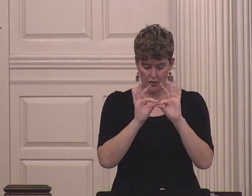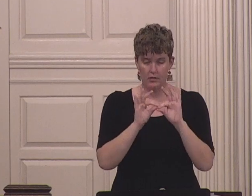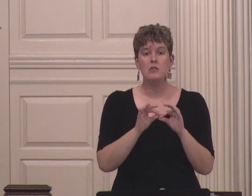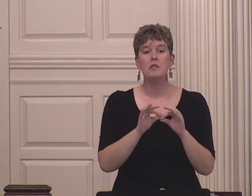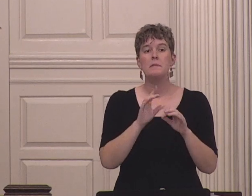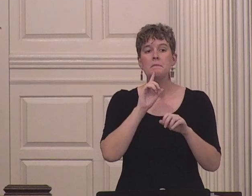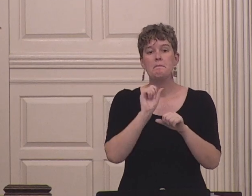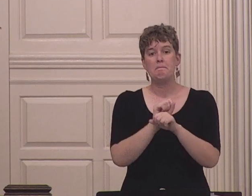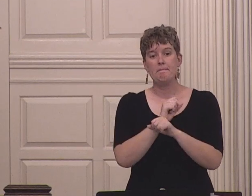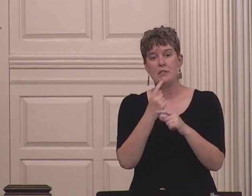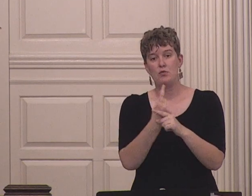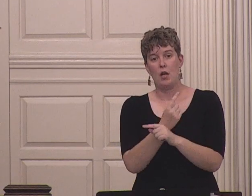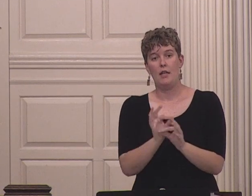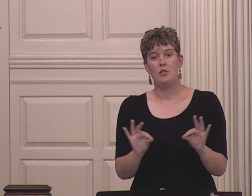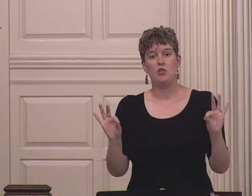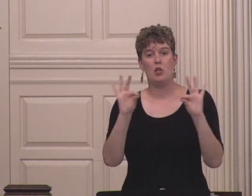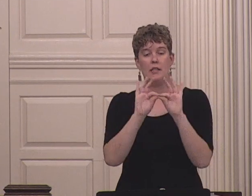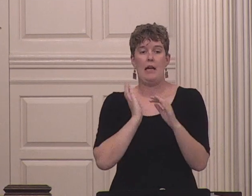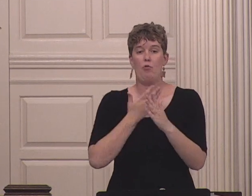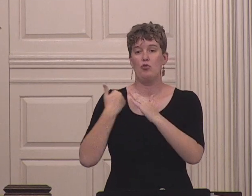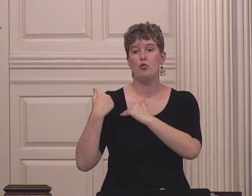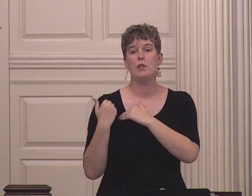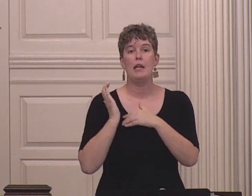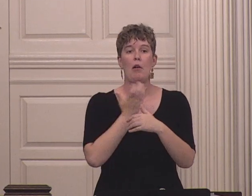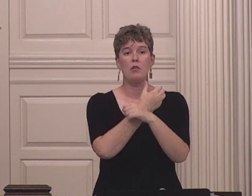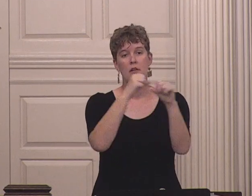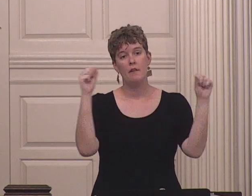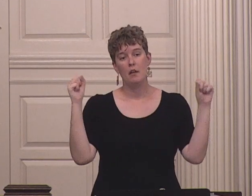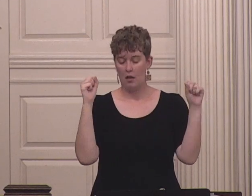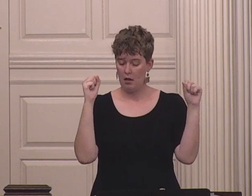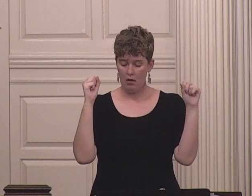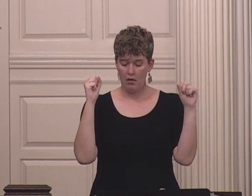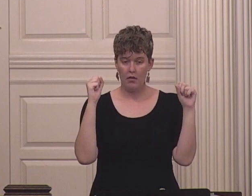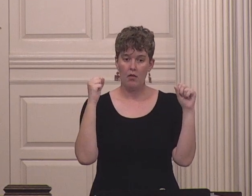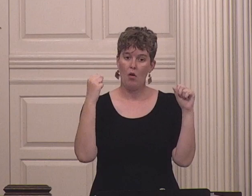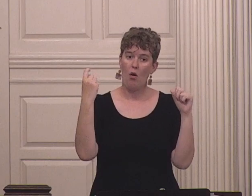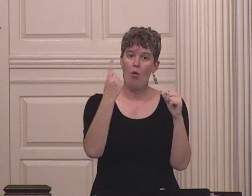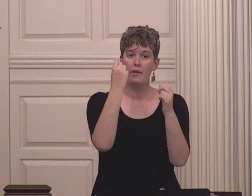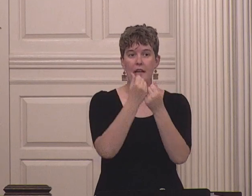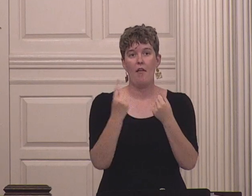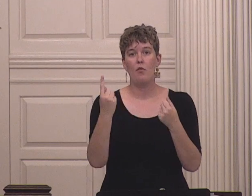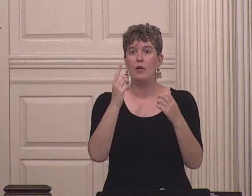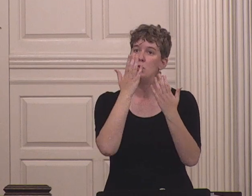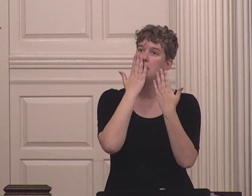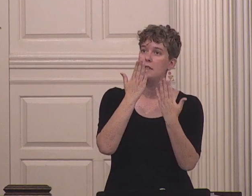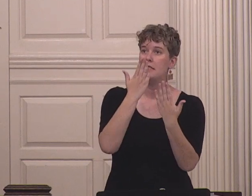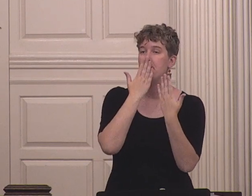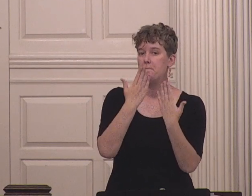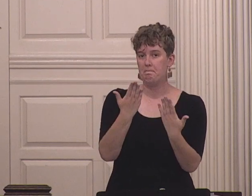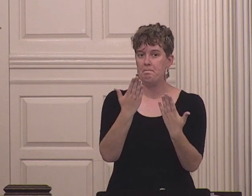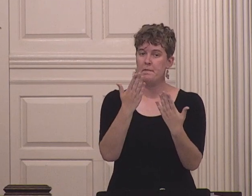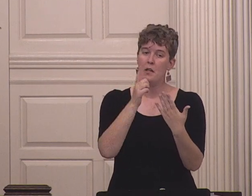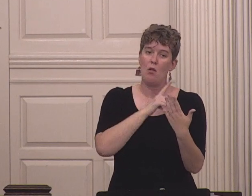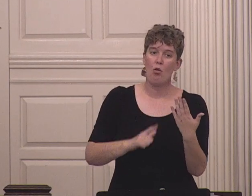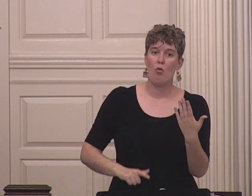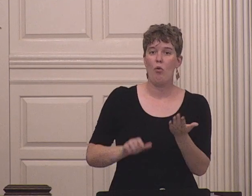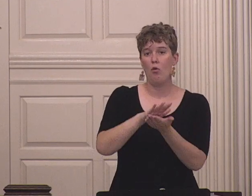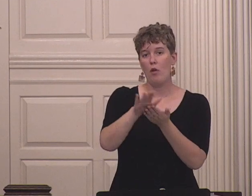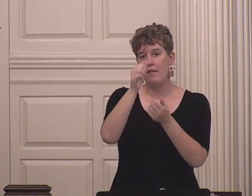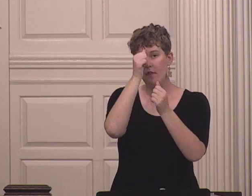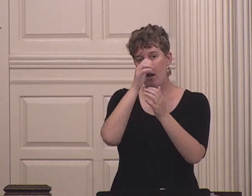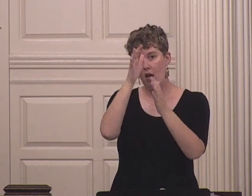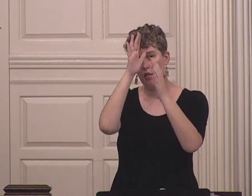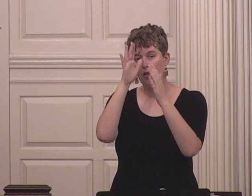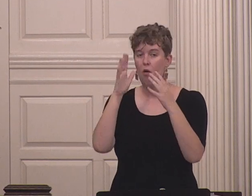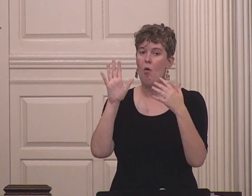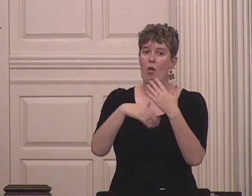It is truly right and just, our duty and our salvation, and always and everywhere to give you thanks, Lord, Holy Father, Almighty